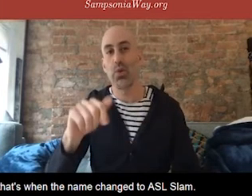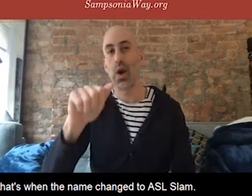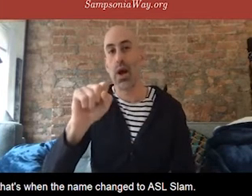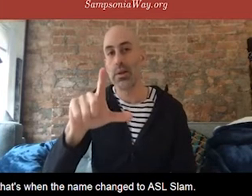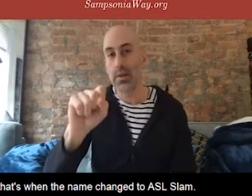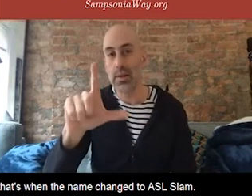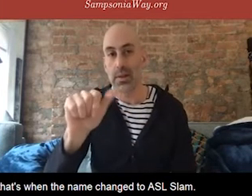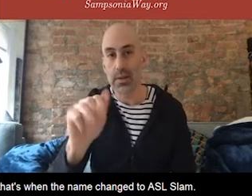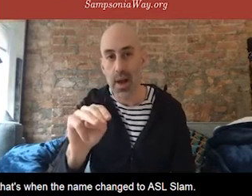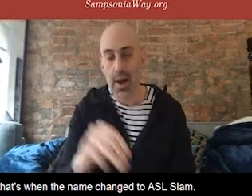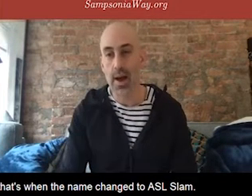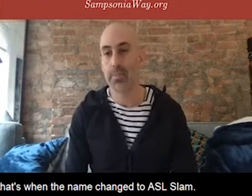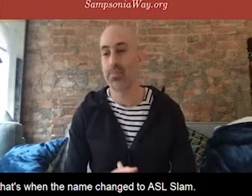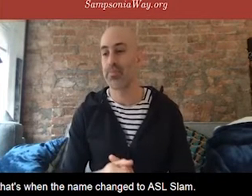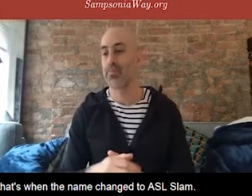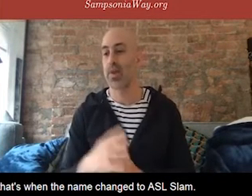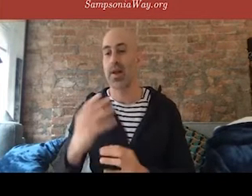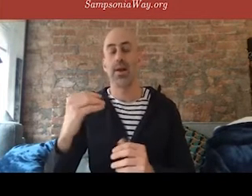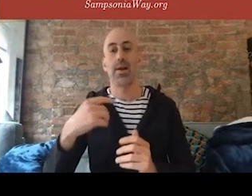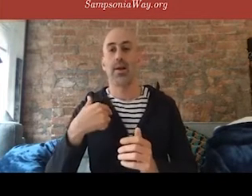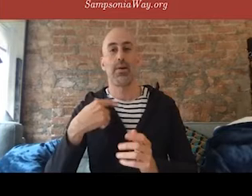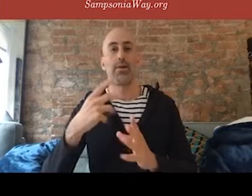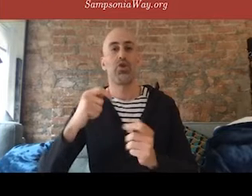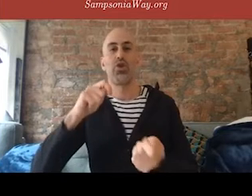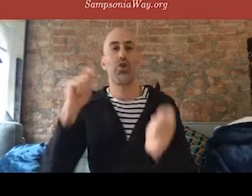And that's when the name changed to ASL Slam.